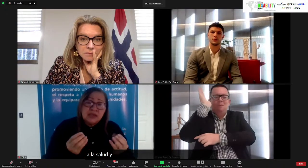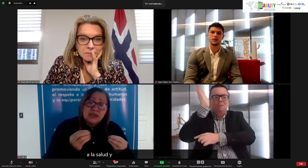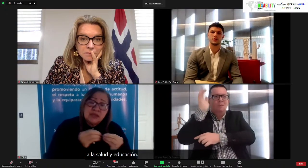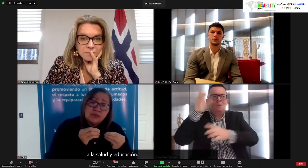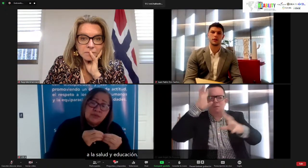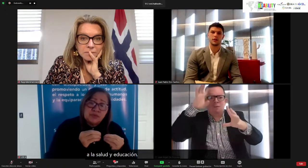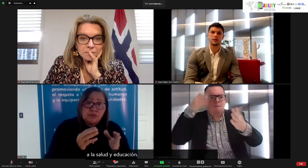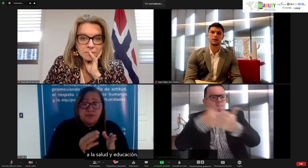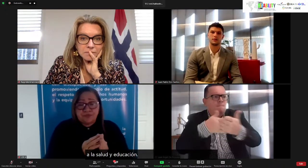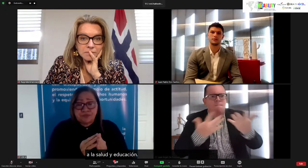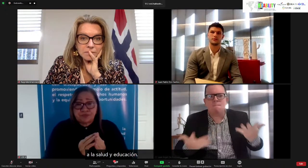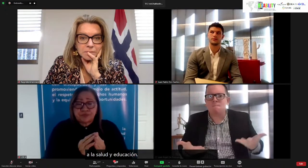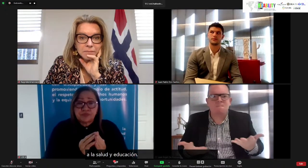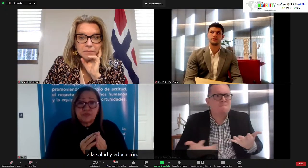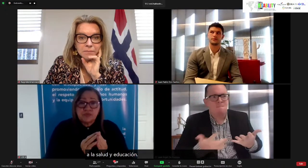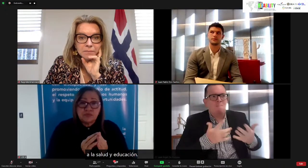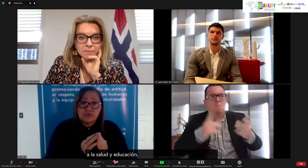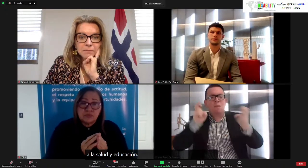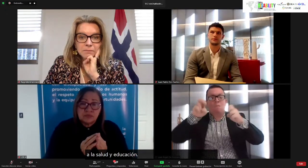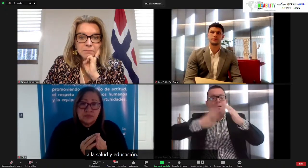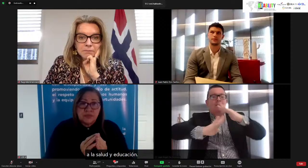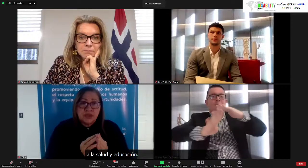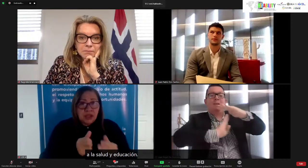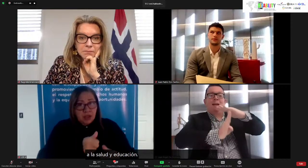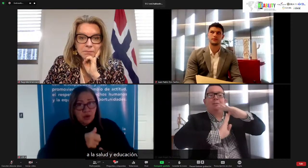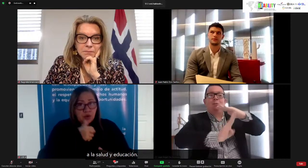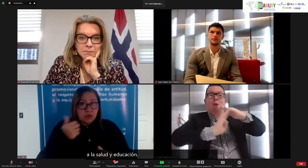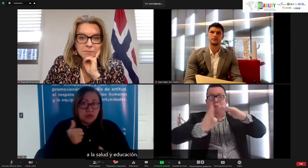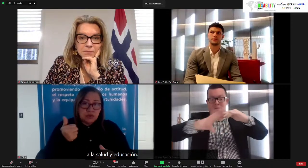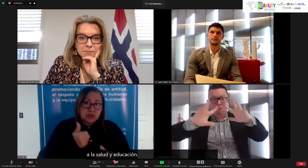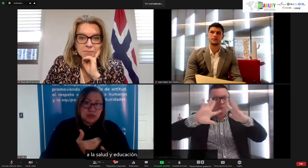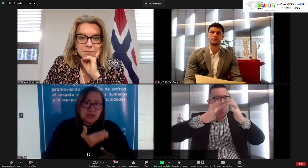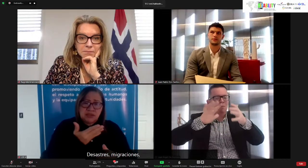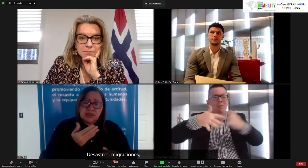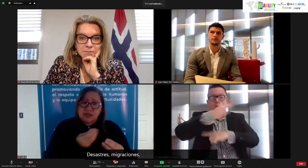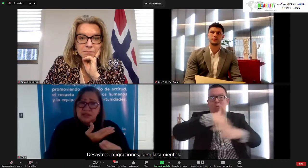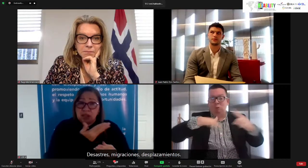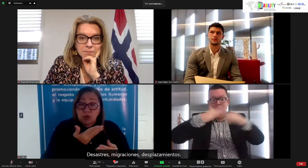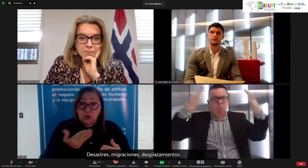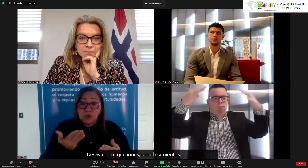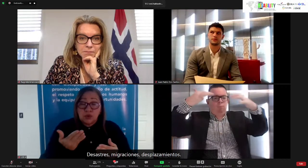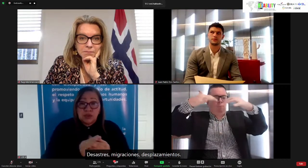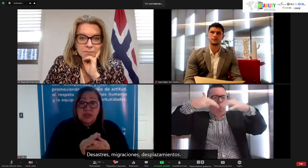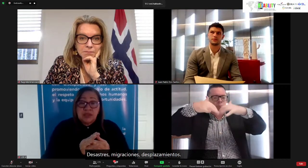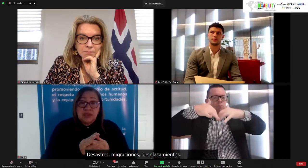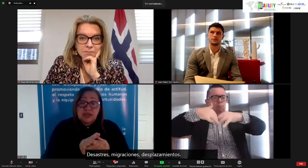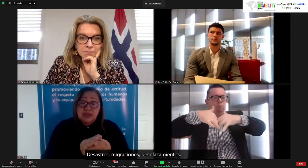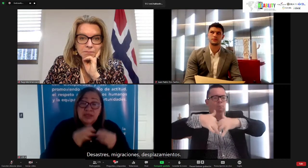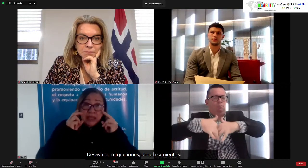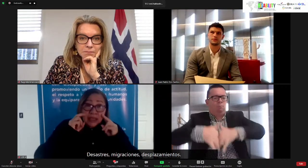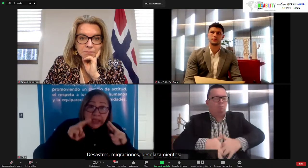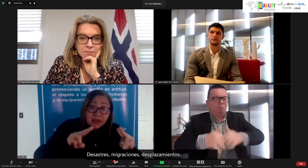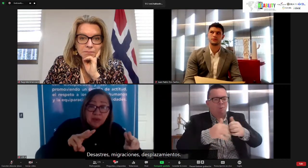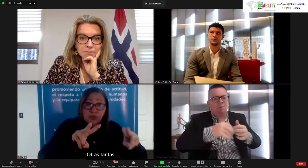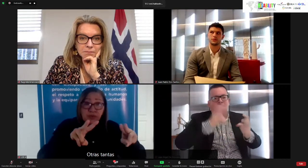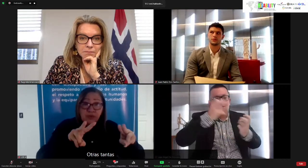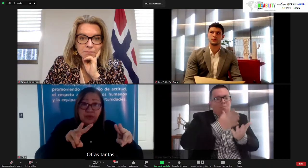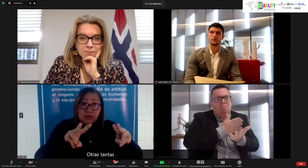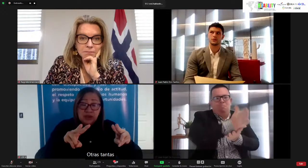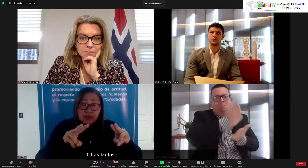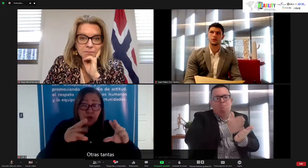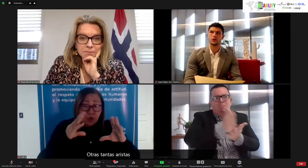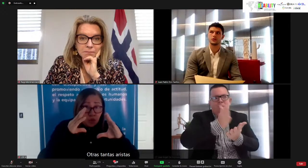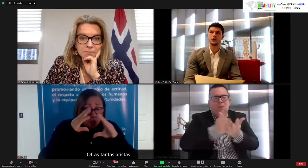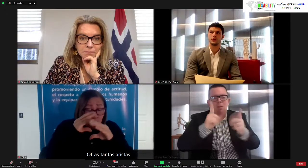barriers amidst disasters risk situations and other pillars